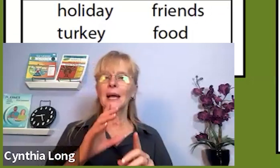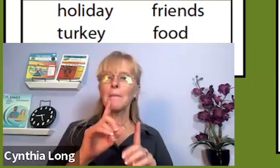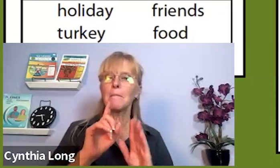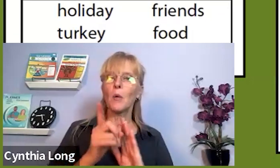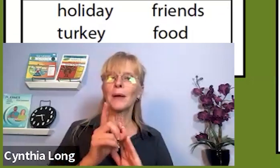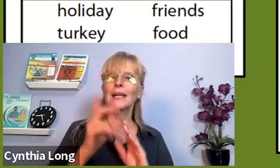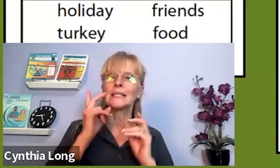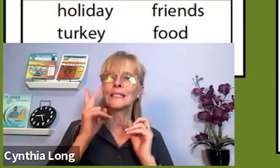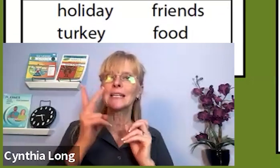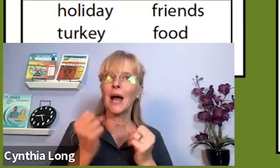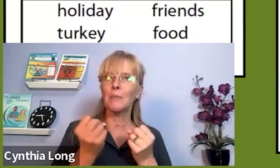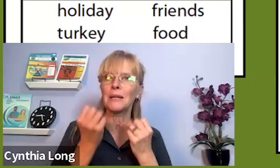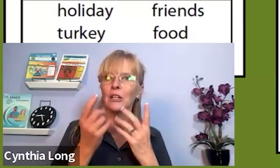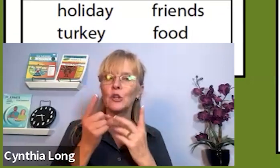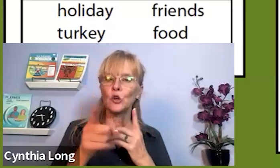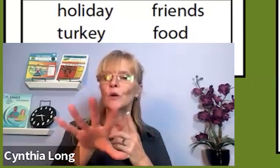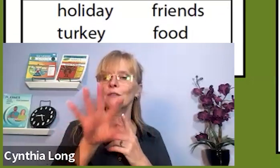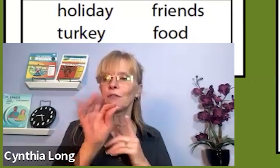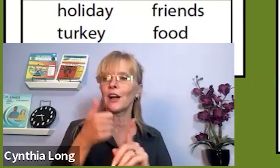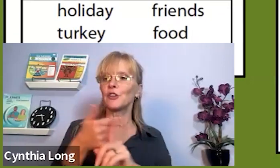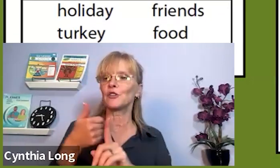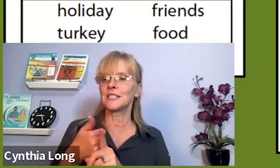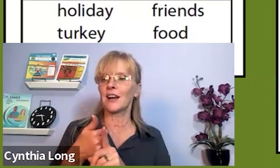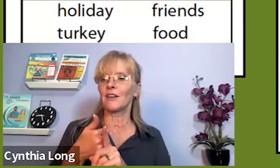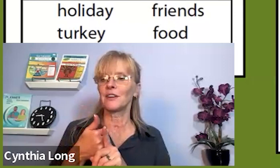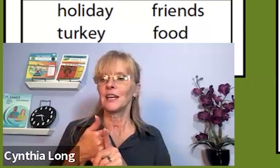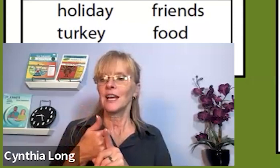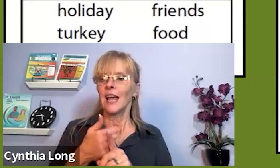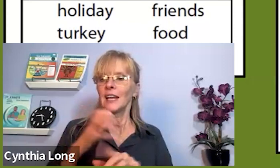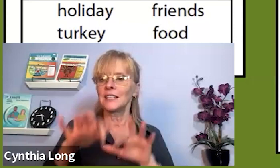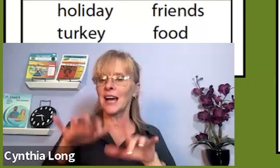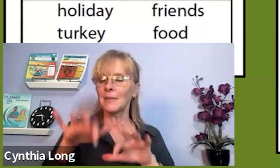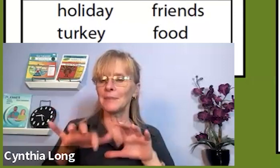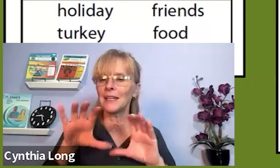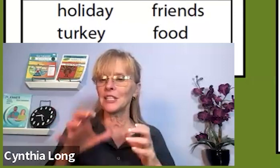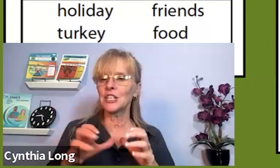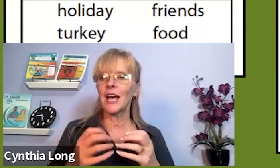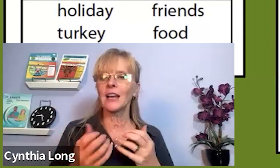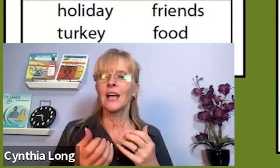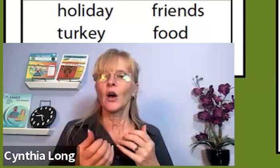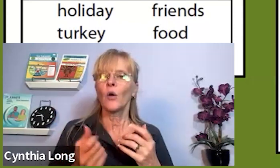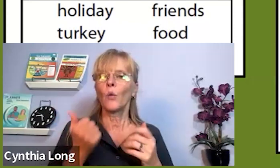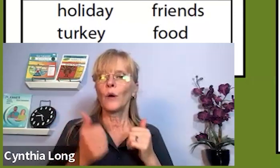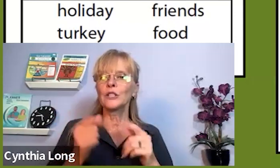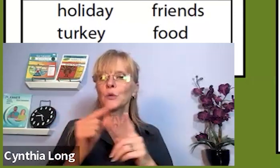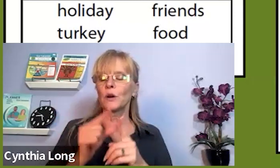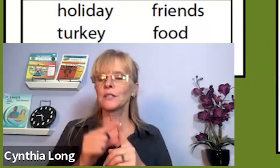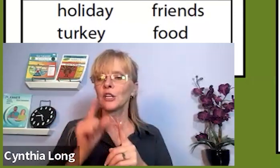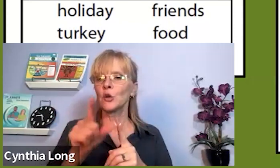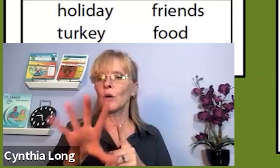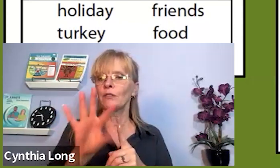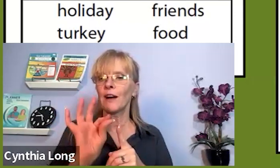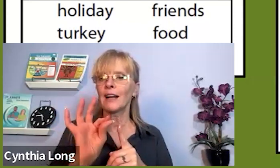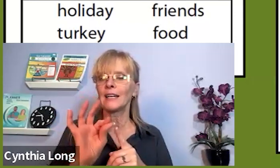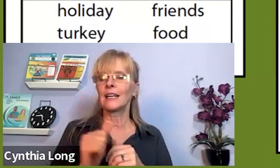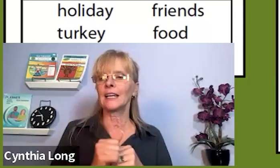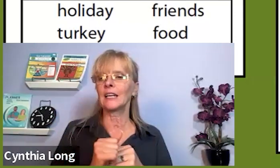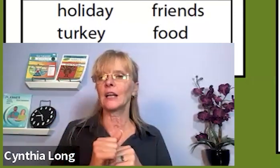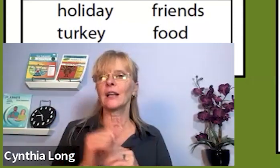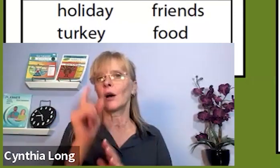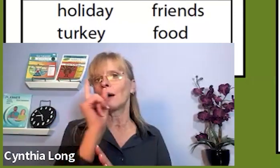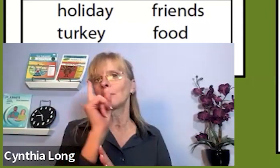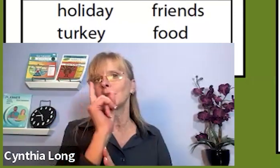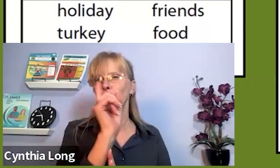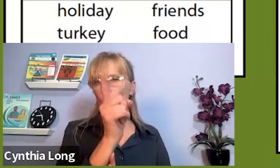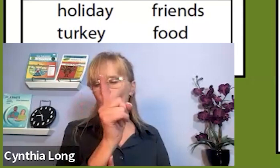but take a moment and see how many you can find yourself. And type that in the chat, which words that you are finding